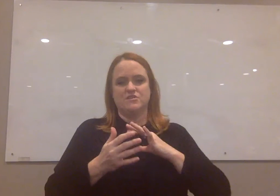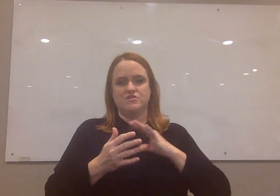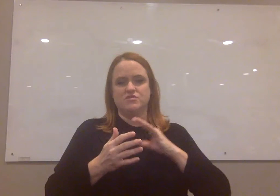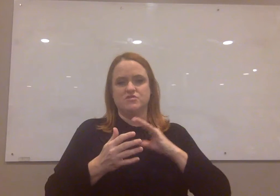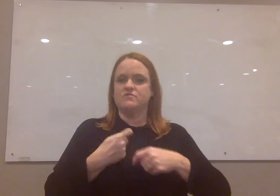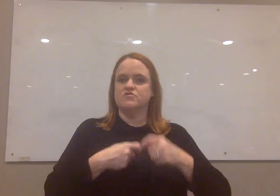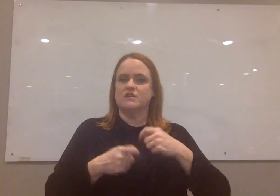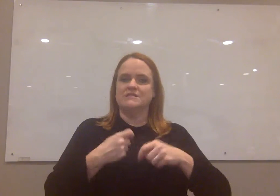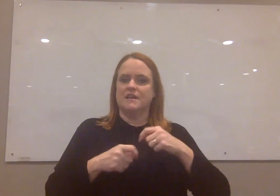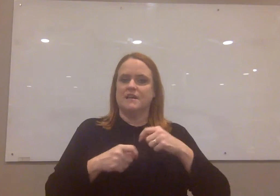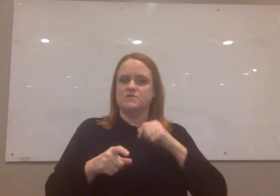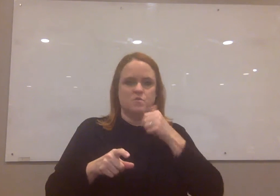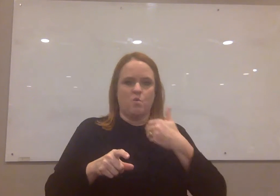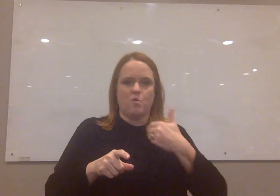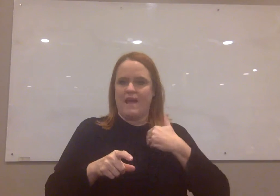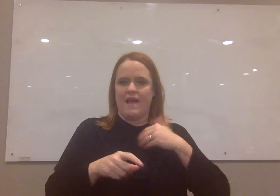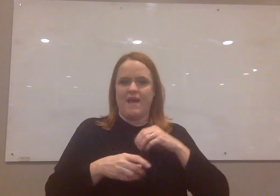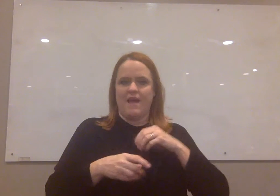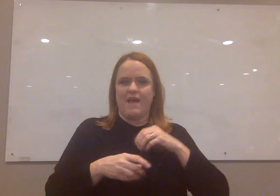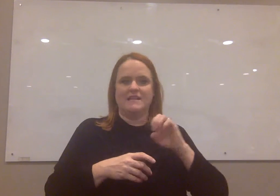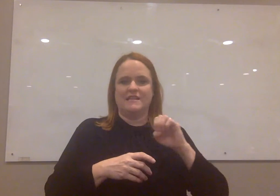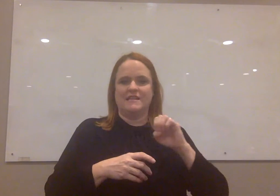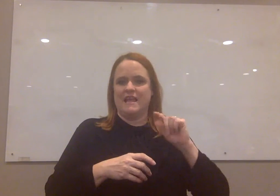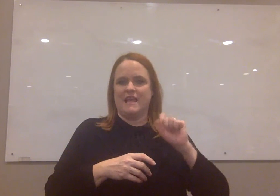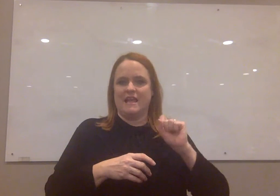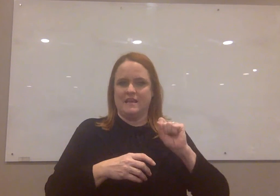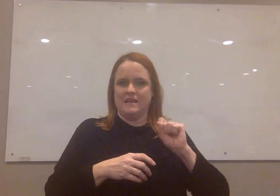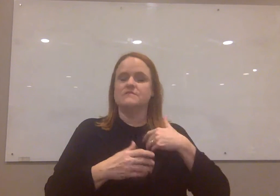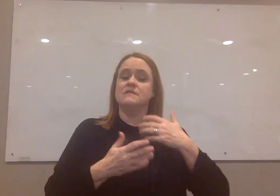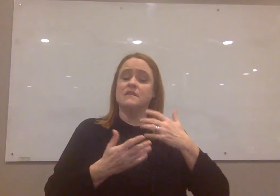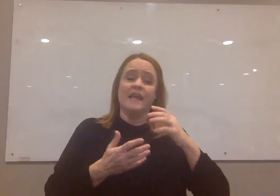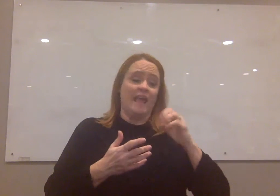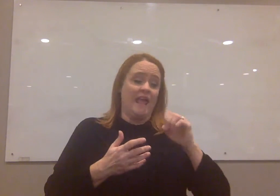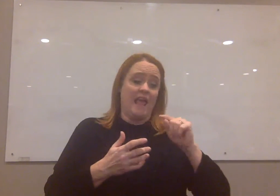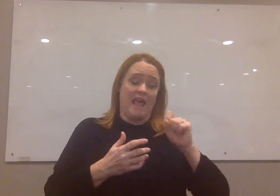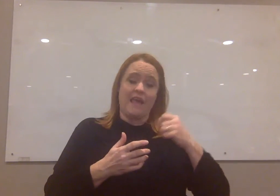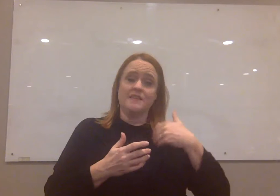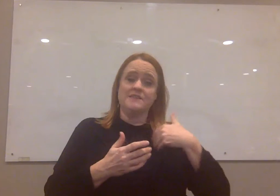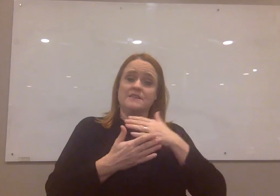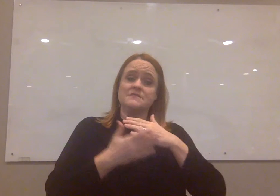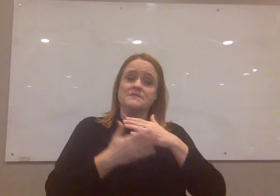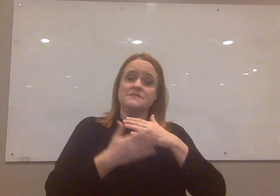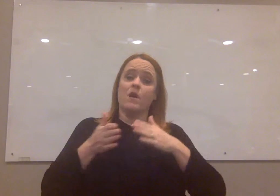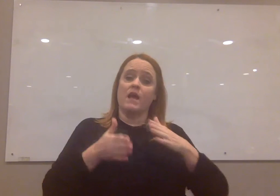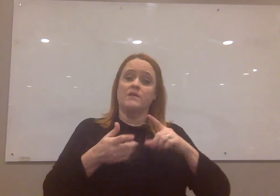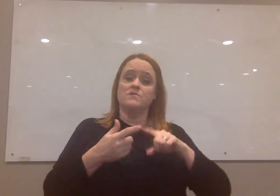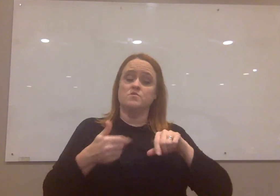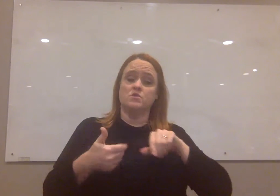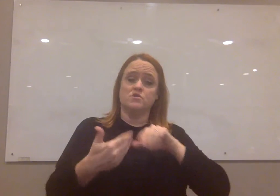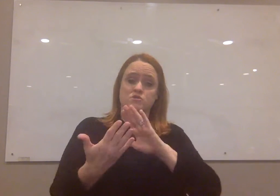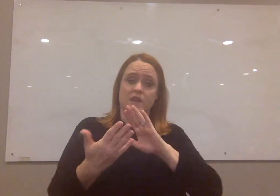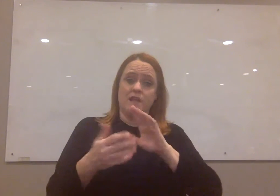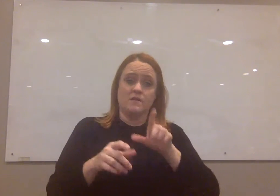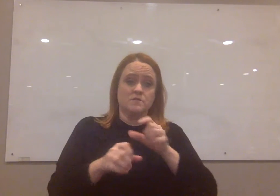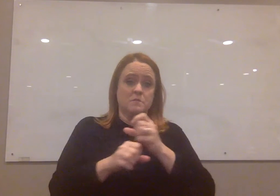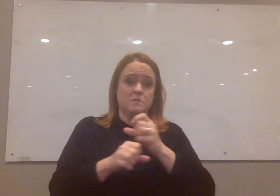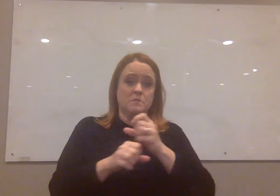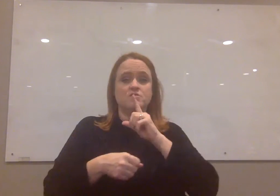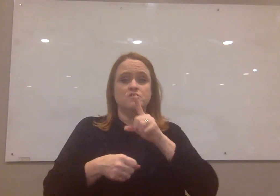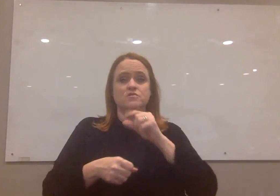Ets. Ets, there's ways to address it where you can make sure that you don't see inconsistent states. So you